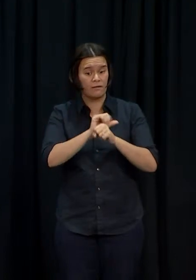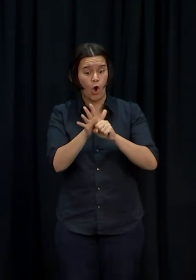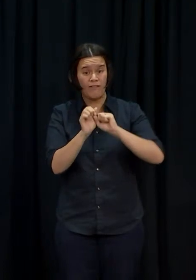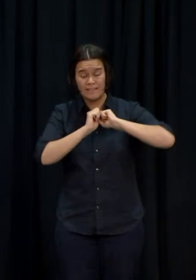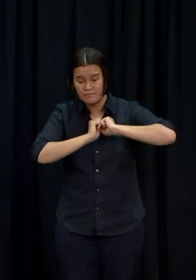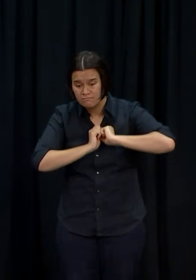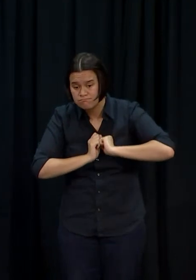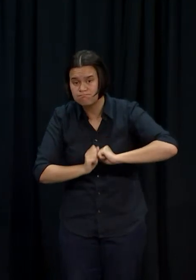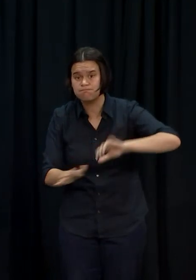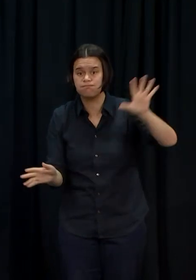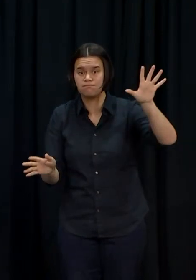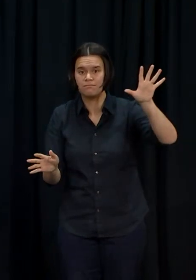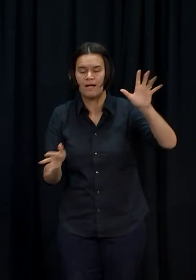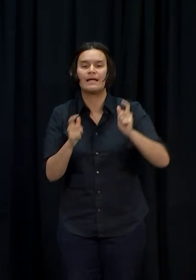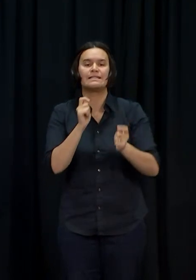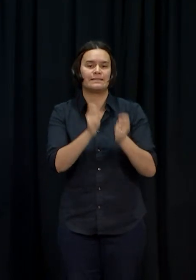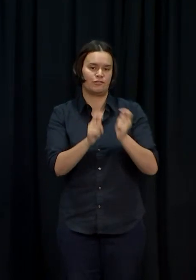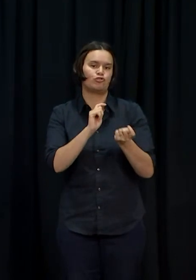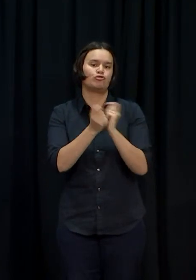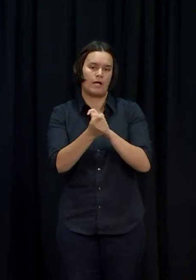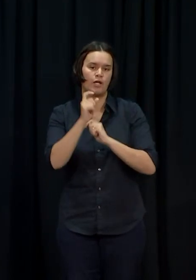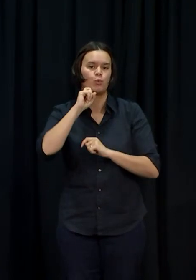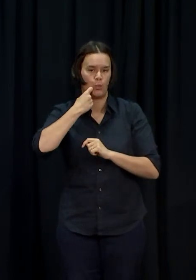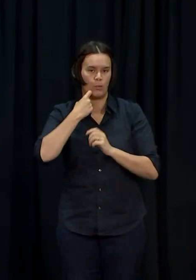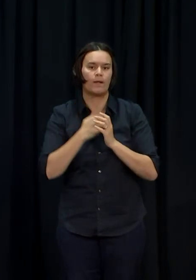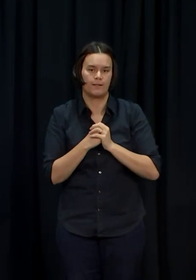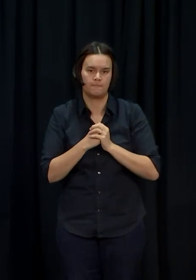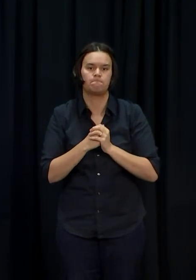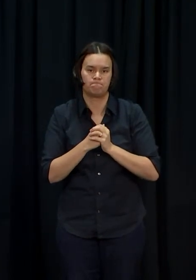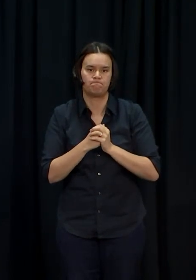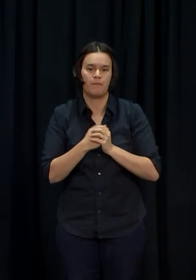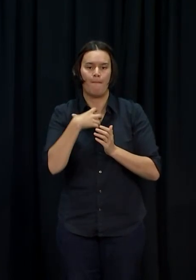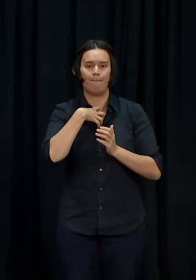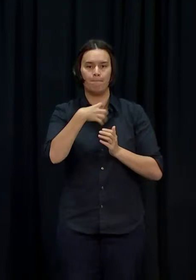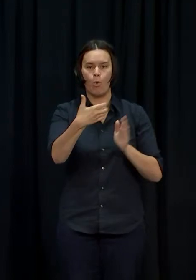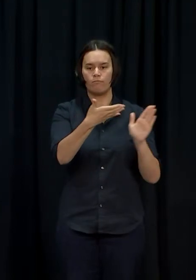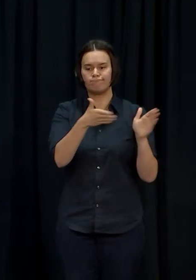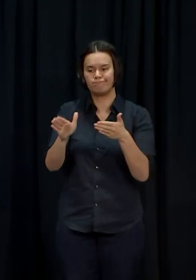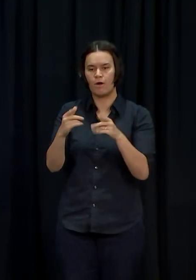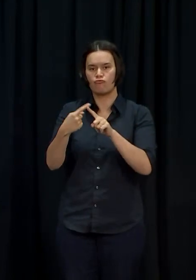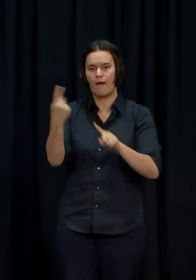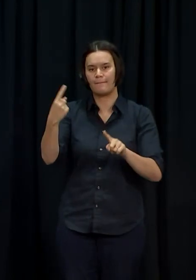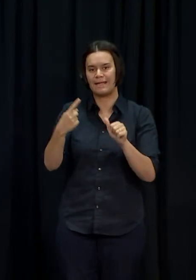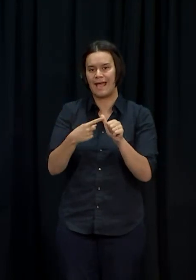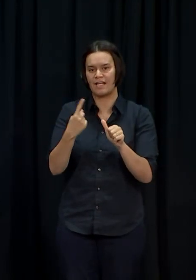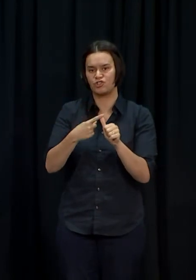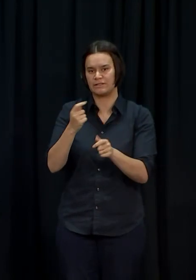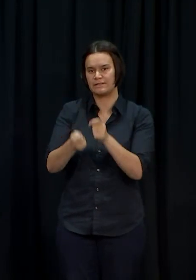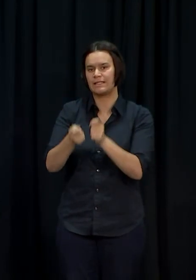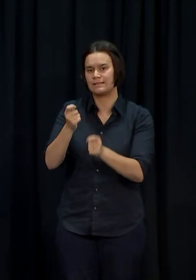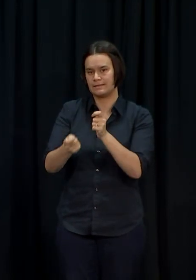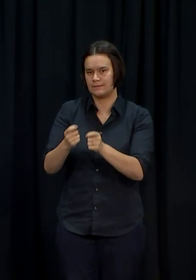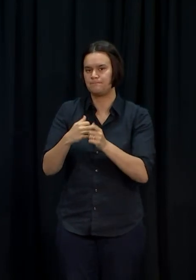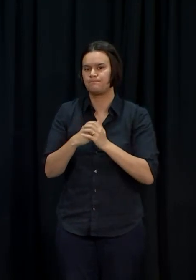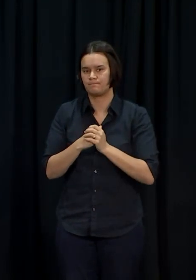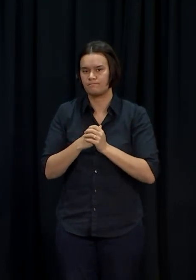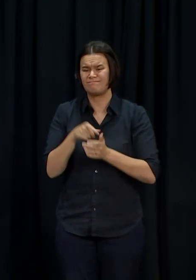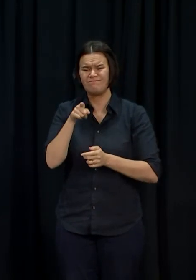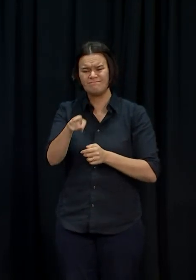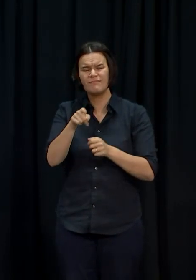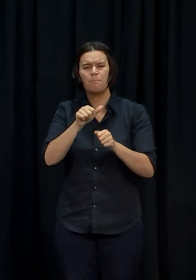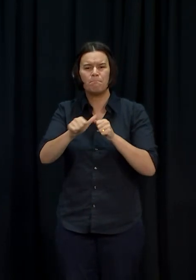nature. Rapid antigen tests will become the go-to testing tool. They perform best when case numbers are